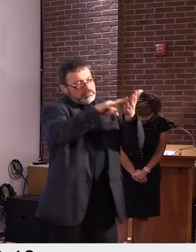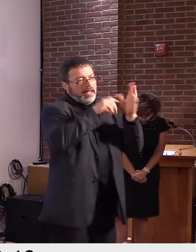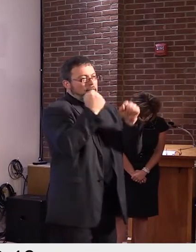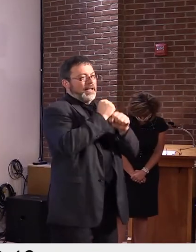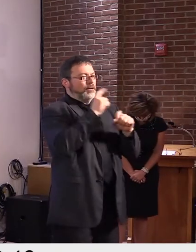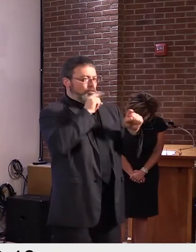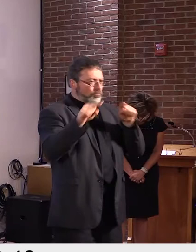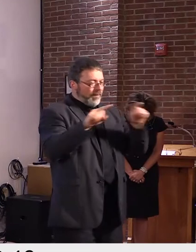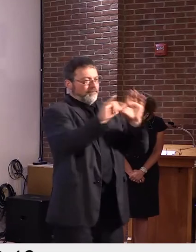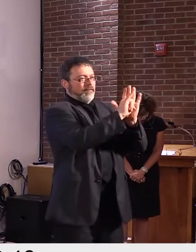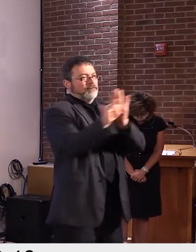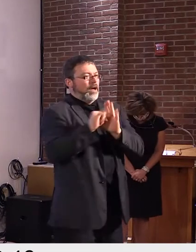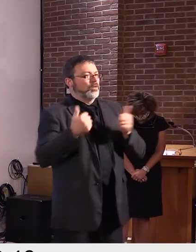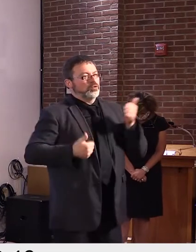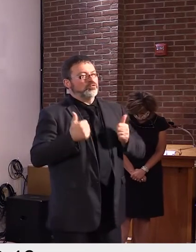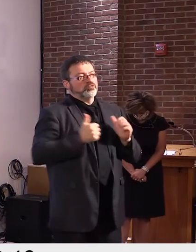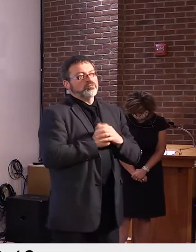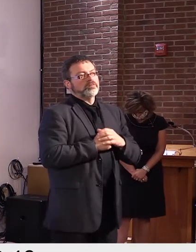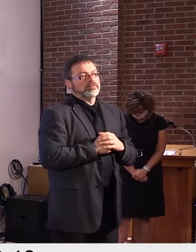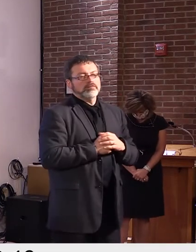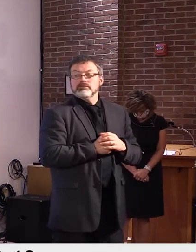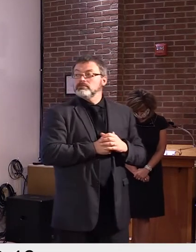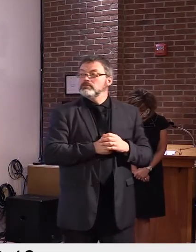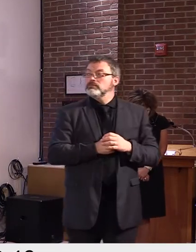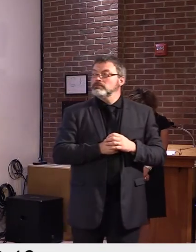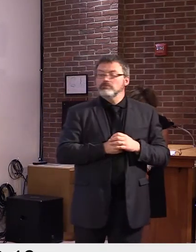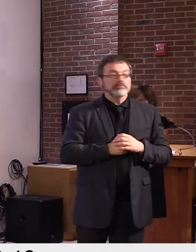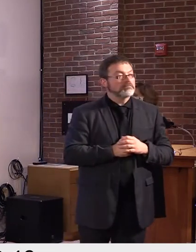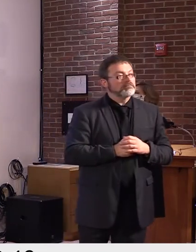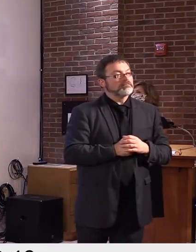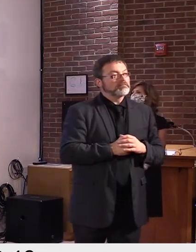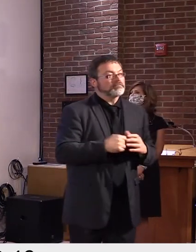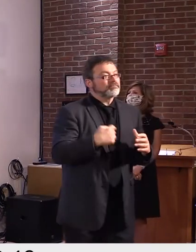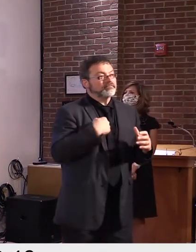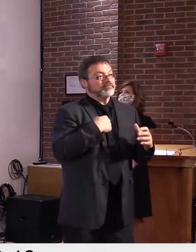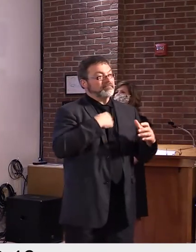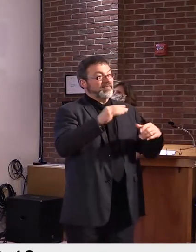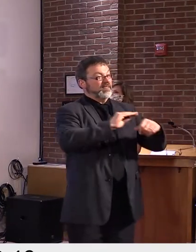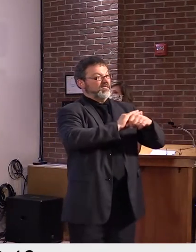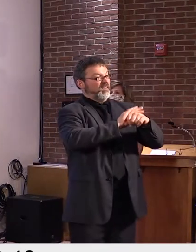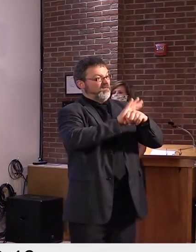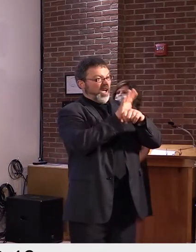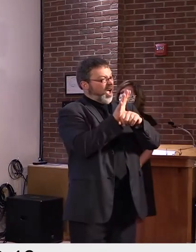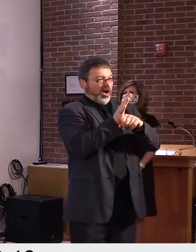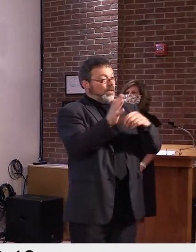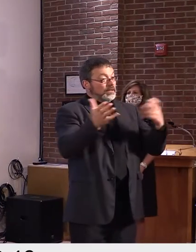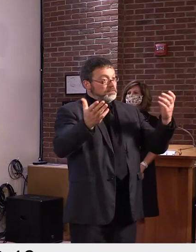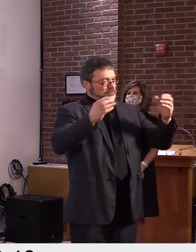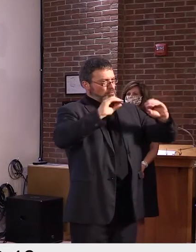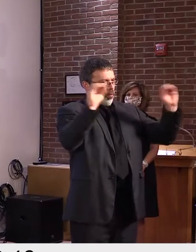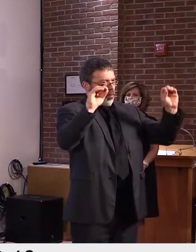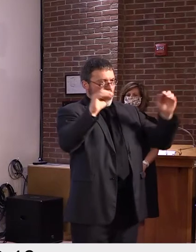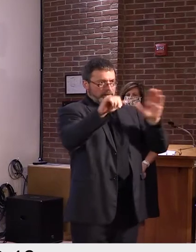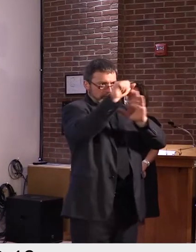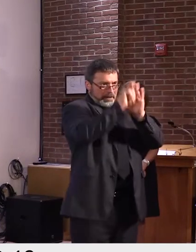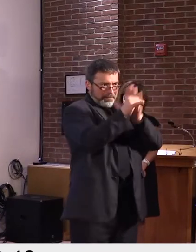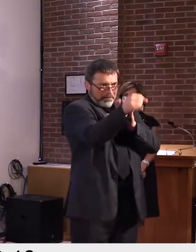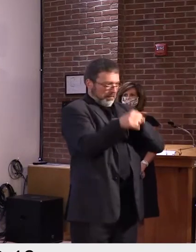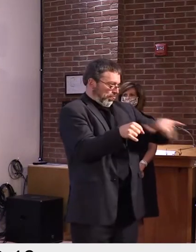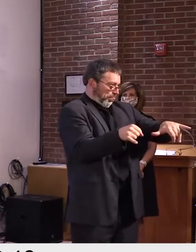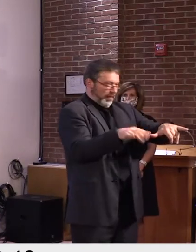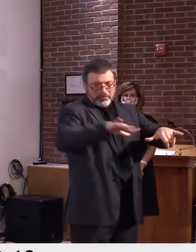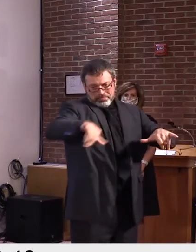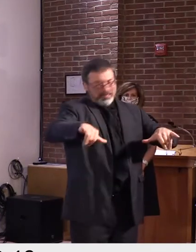does not respect the border. Often there are people who actually live in another state but seek care at one of our own hospitals because